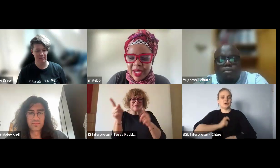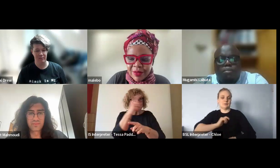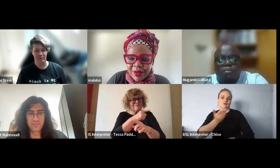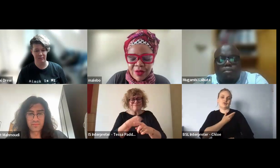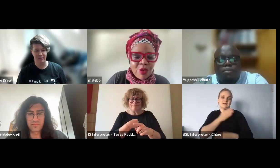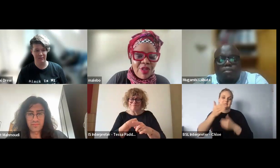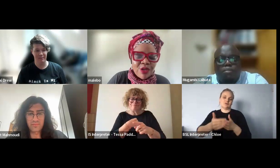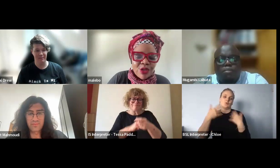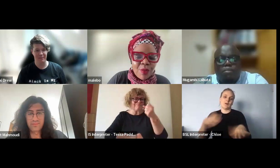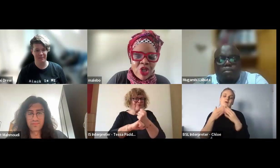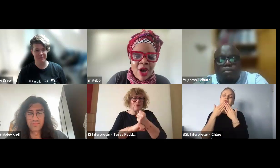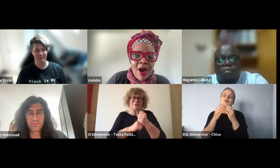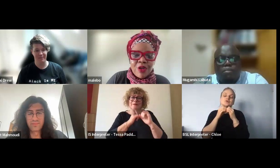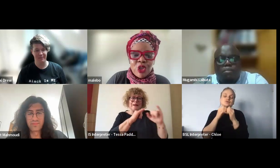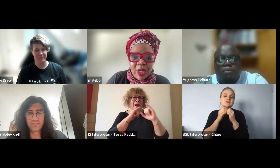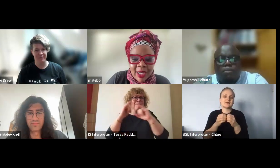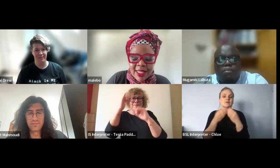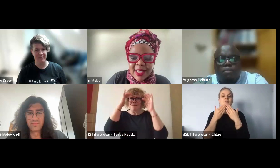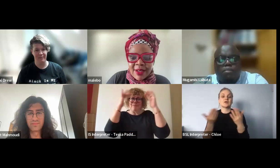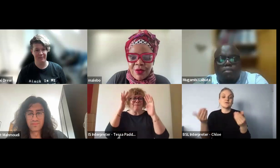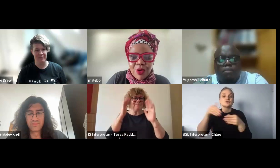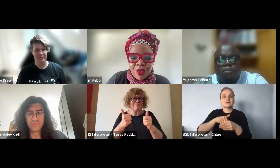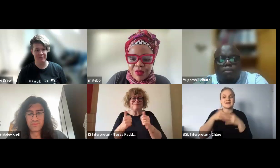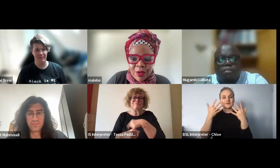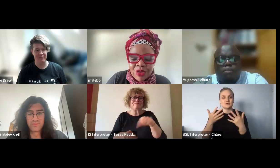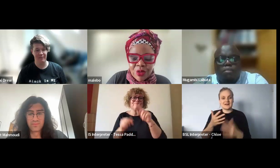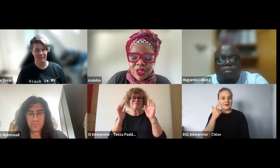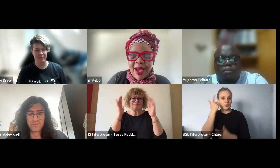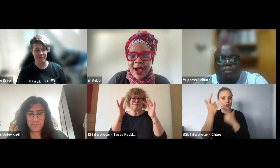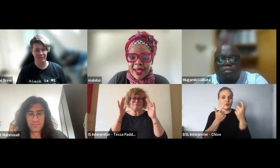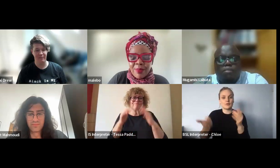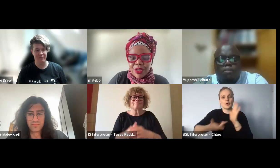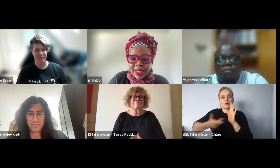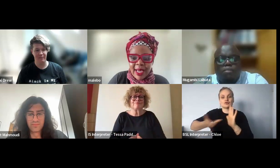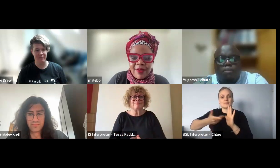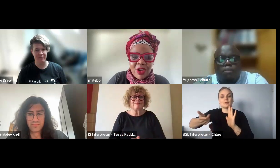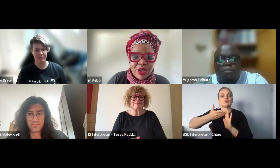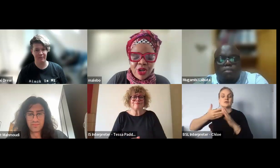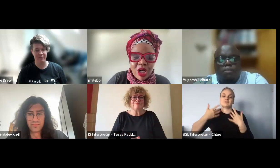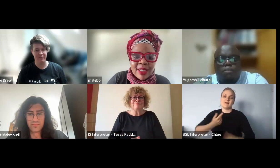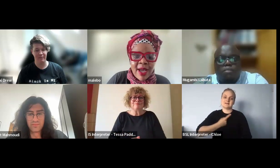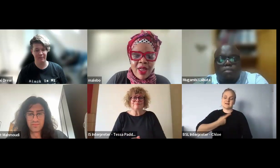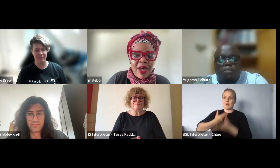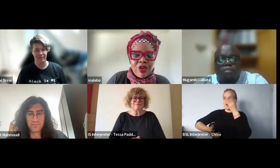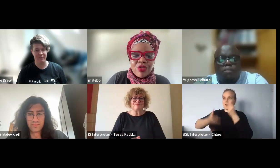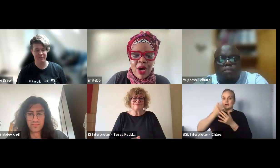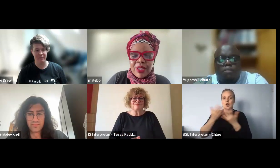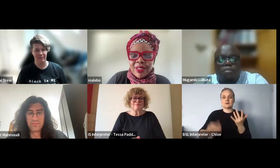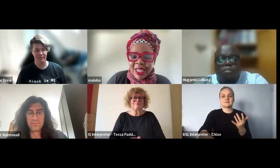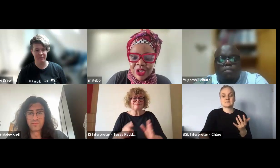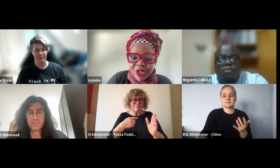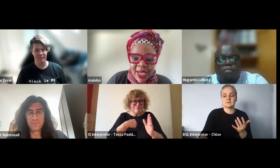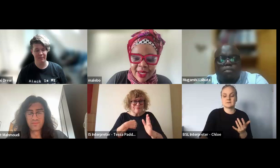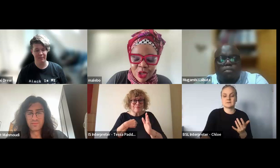are grateful for you. Thank you so much for joining us and for your thoughtful contributions. I personally have learned a lot. Thank you